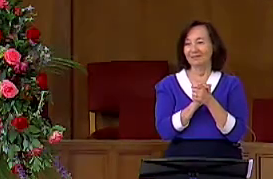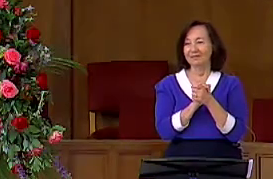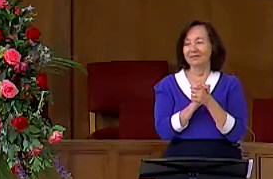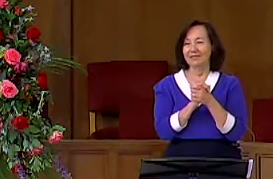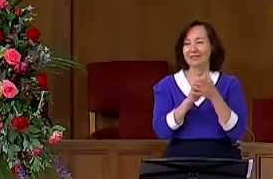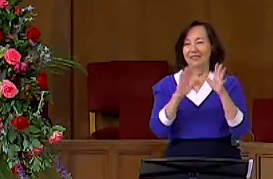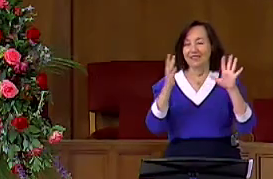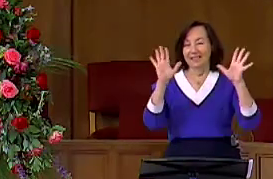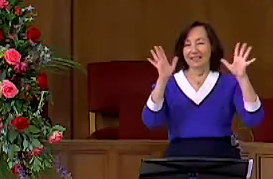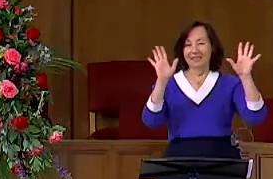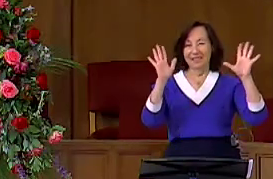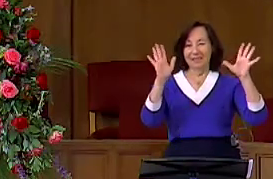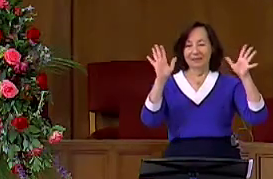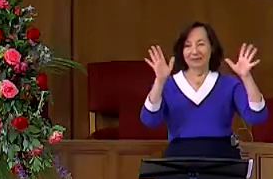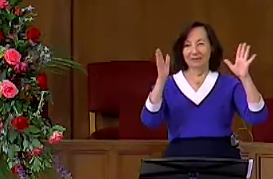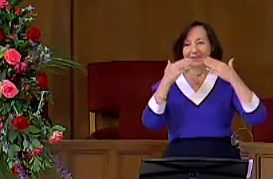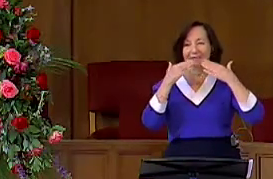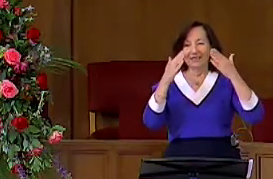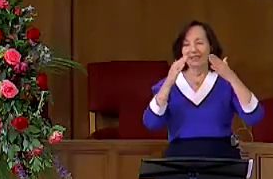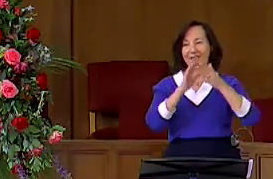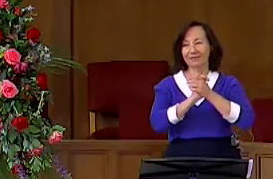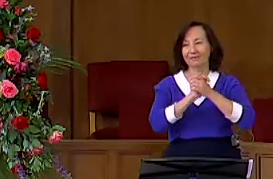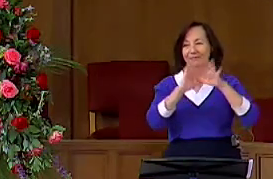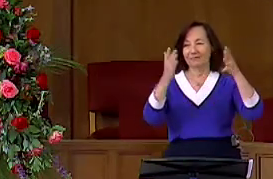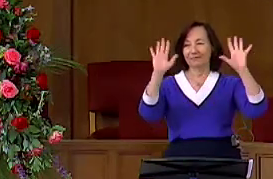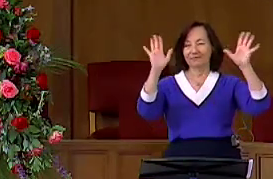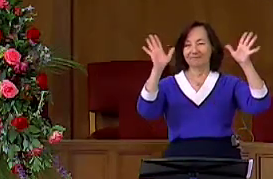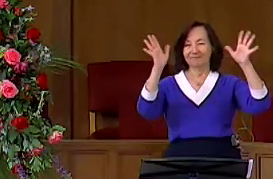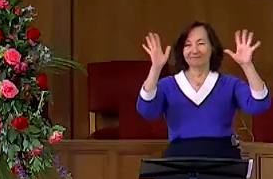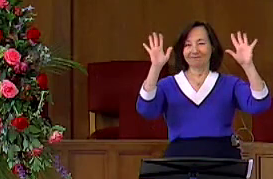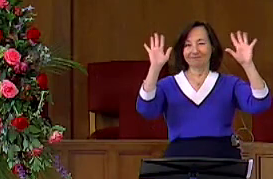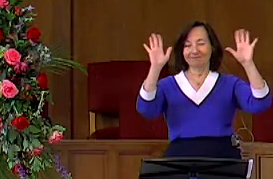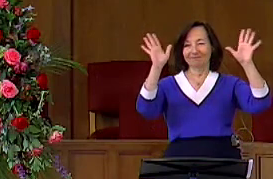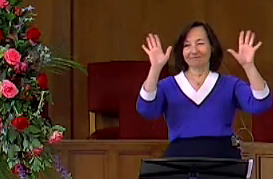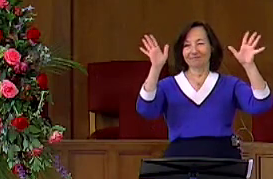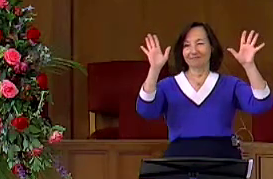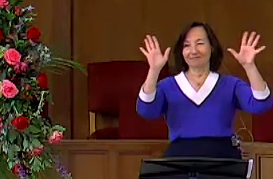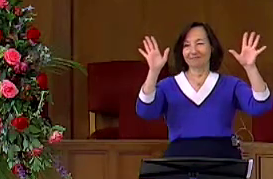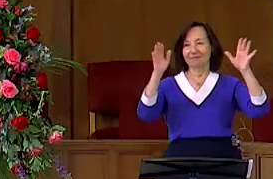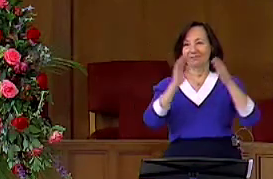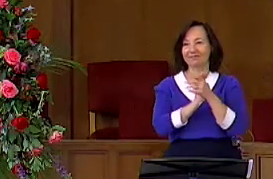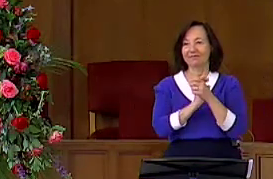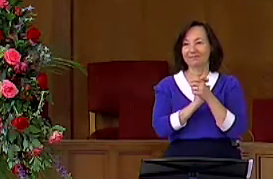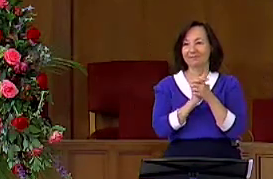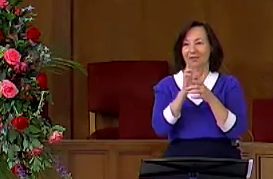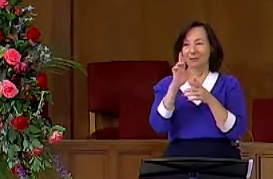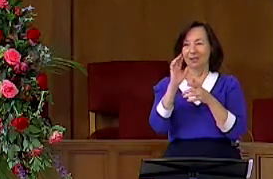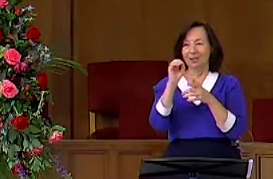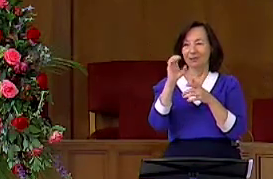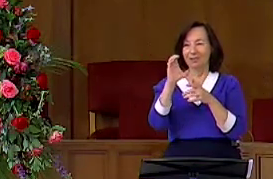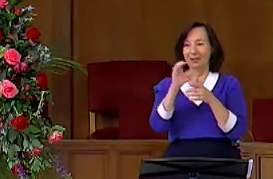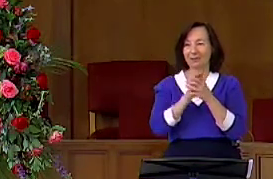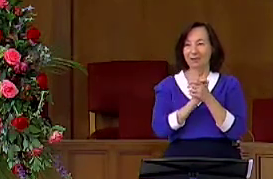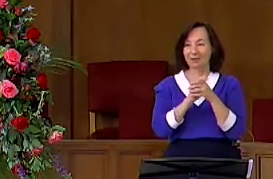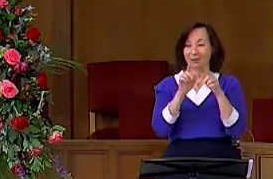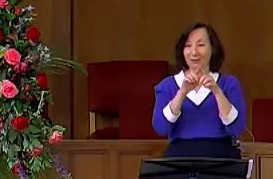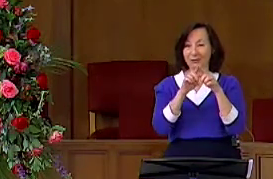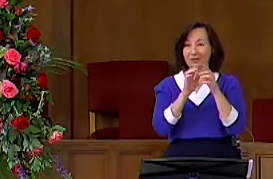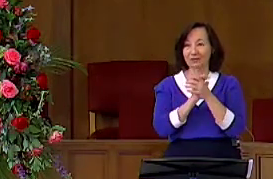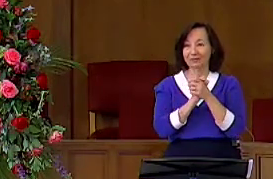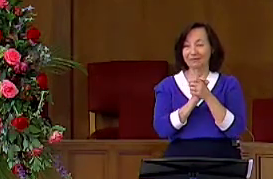Amber another thank you there. We appreciate you so very much. We have a reception for you as well. We're going to be